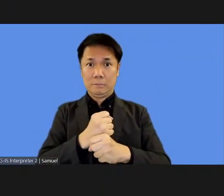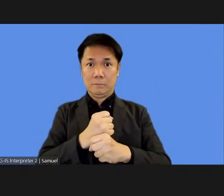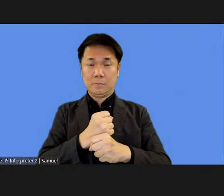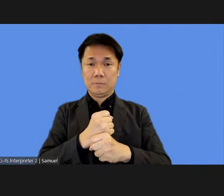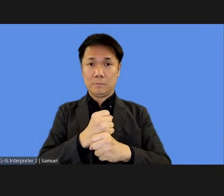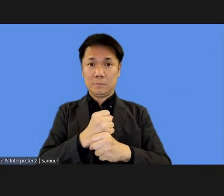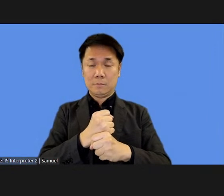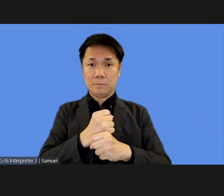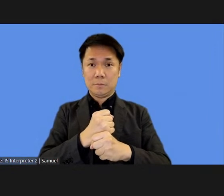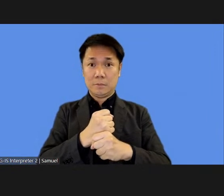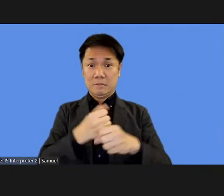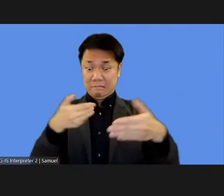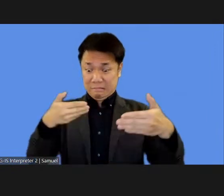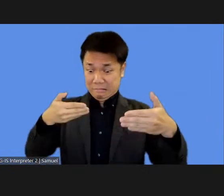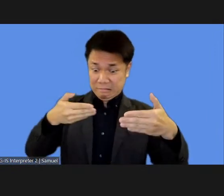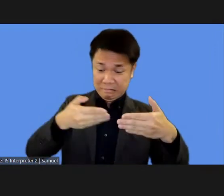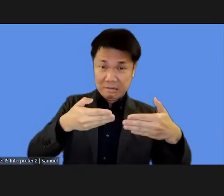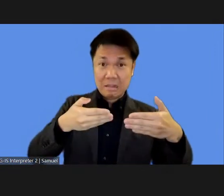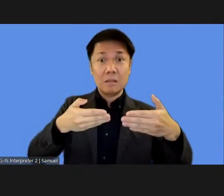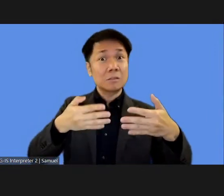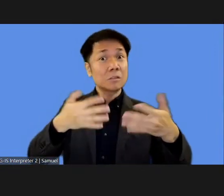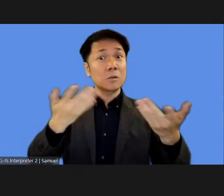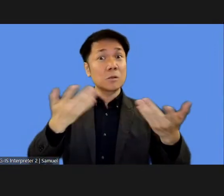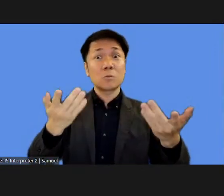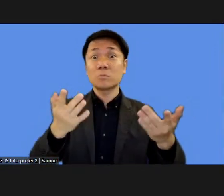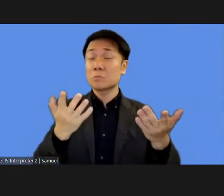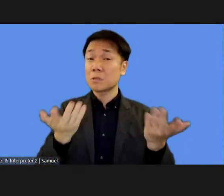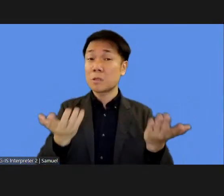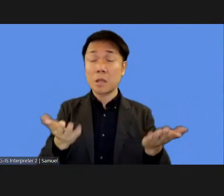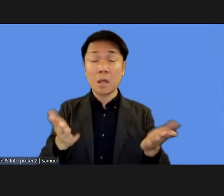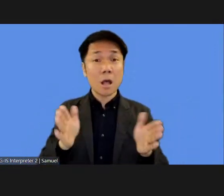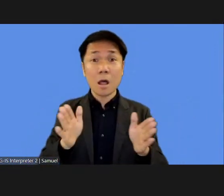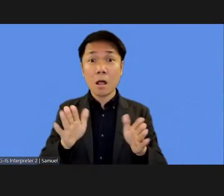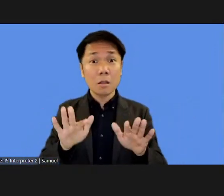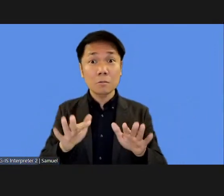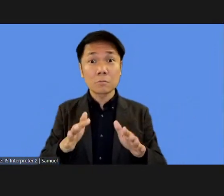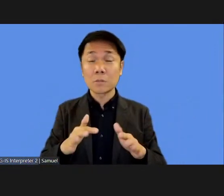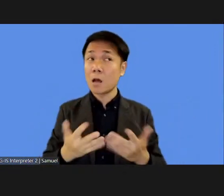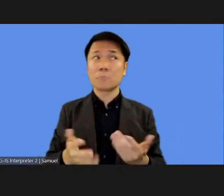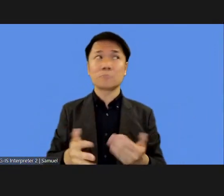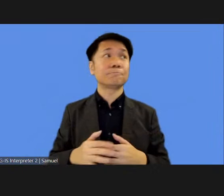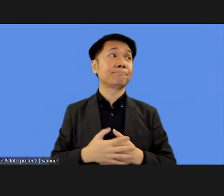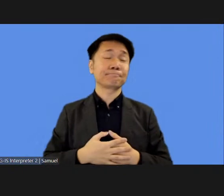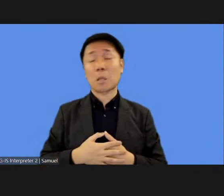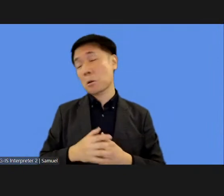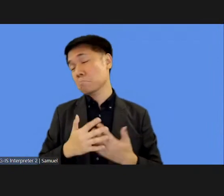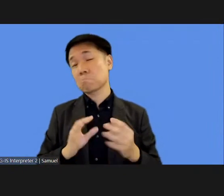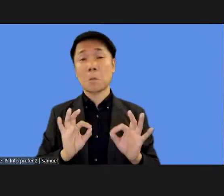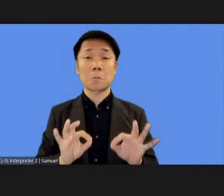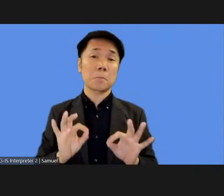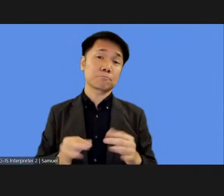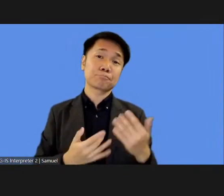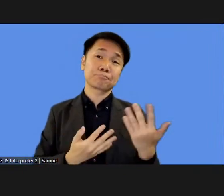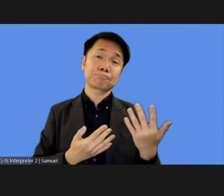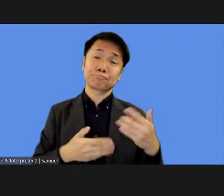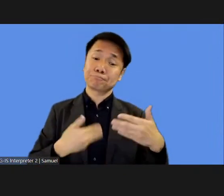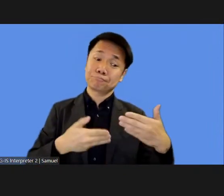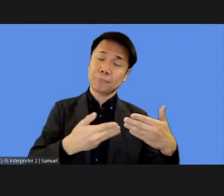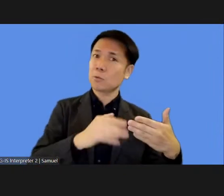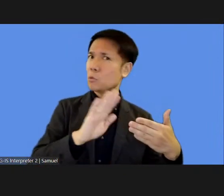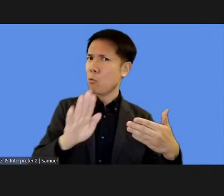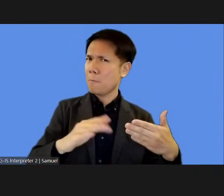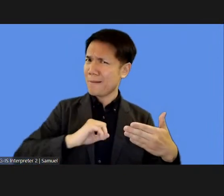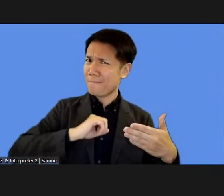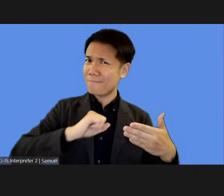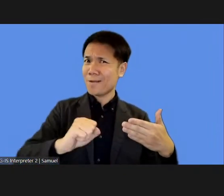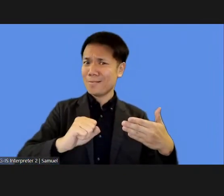say that we need to start action. We actually need to accelerate action. And in Kenya, have seen this happening